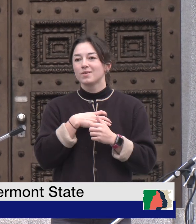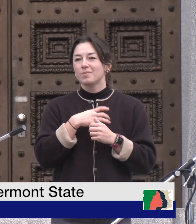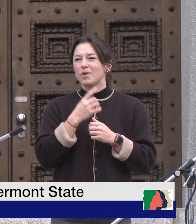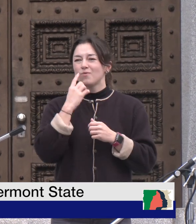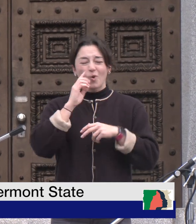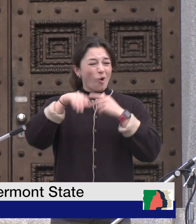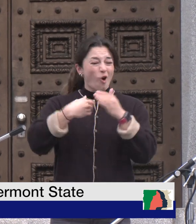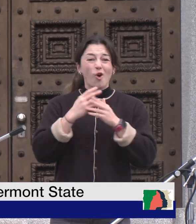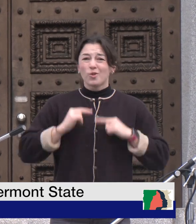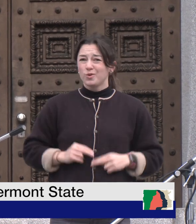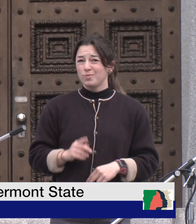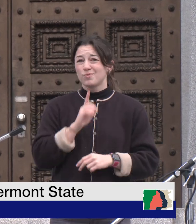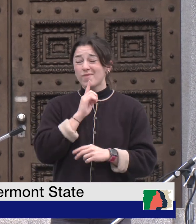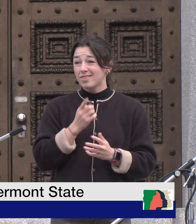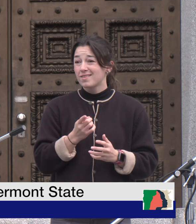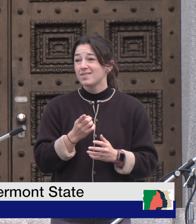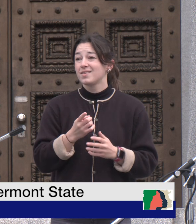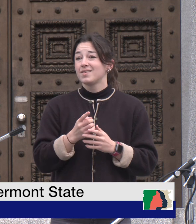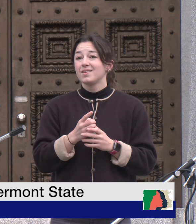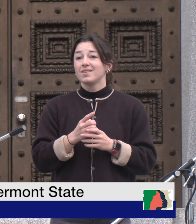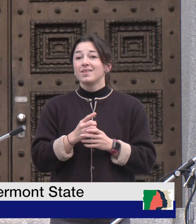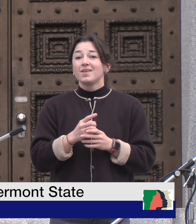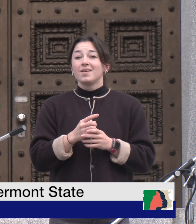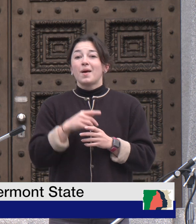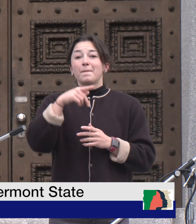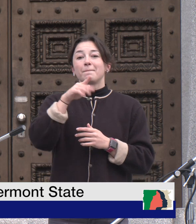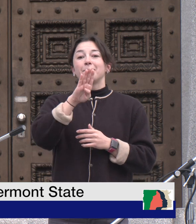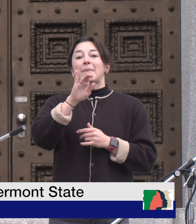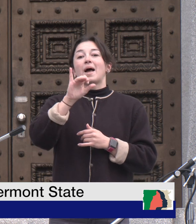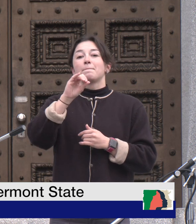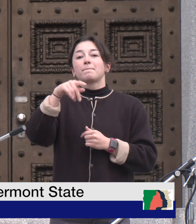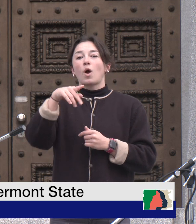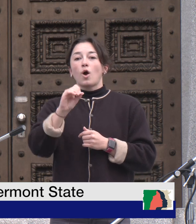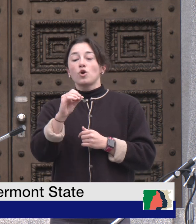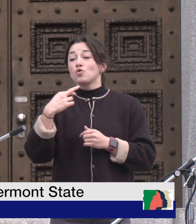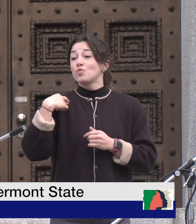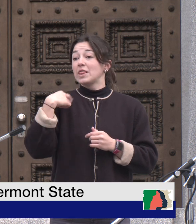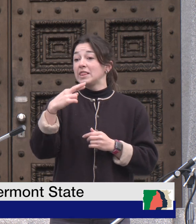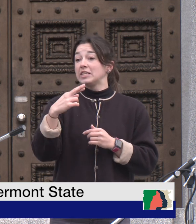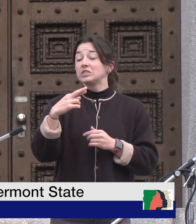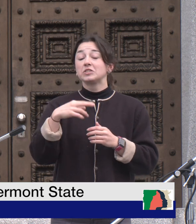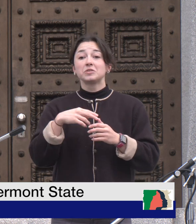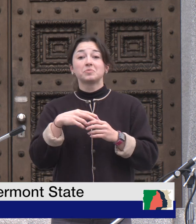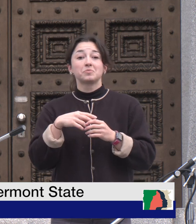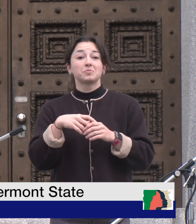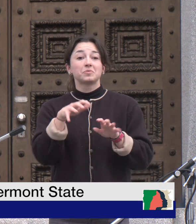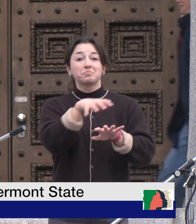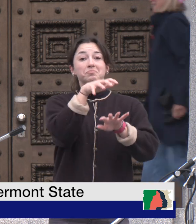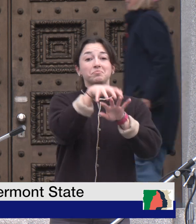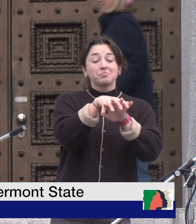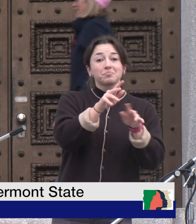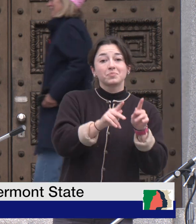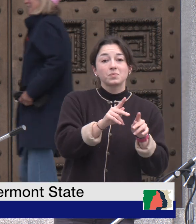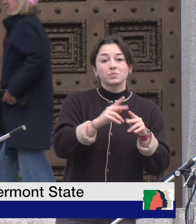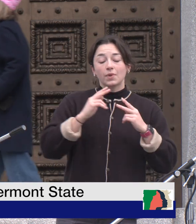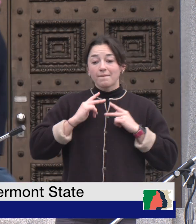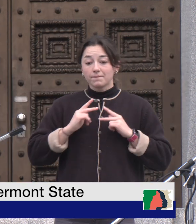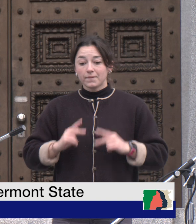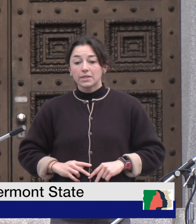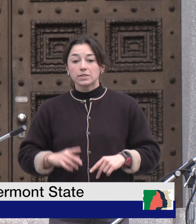all human beings, people of color, religious affiliation, Native Americans, physically